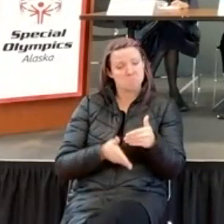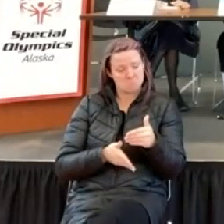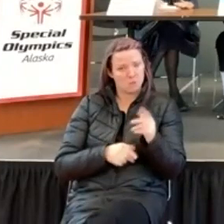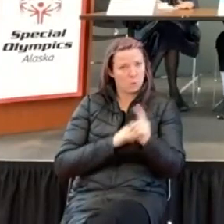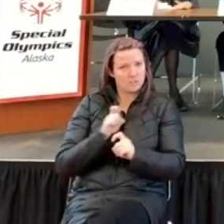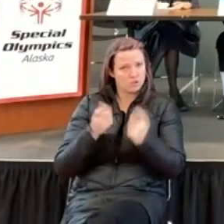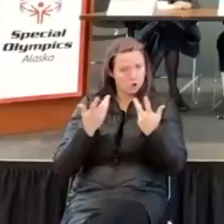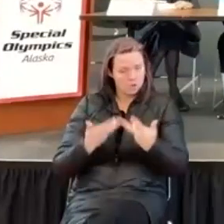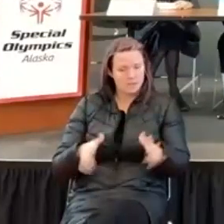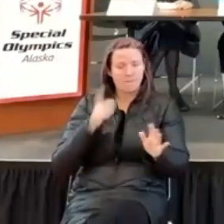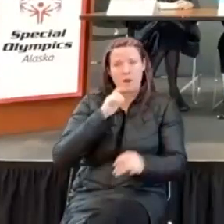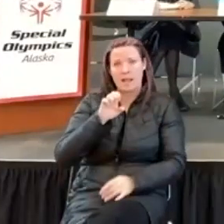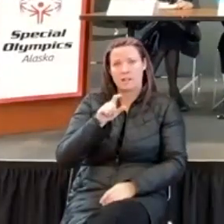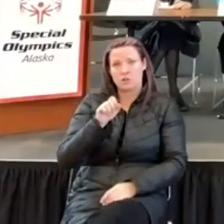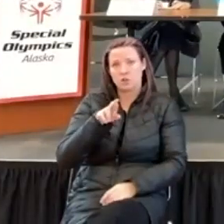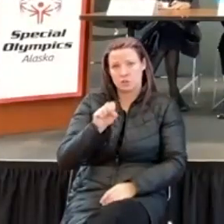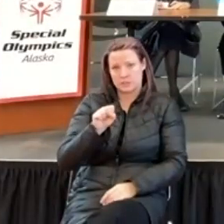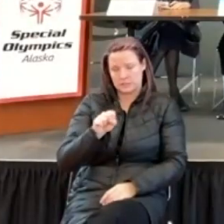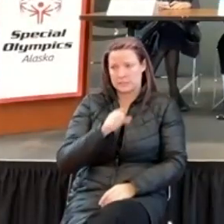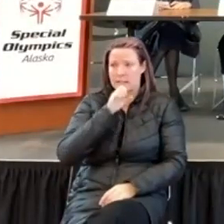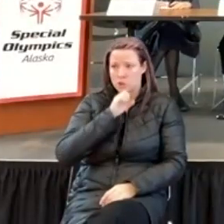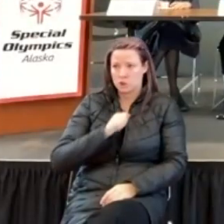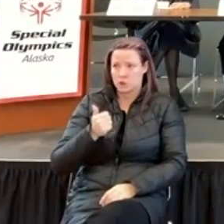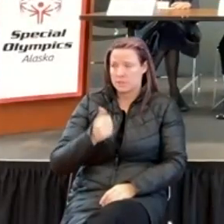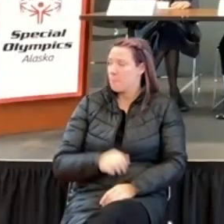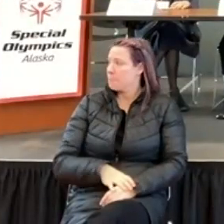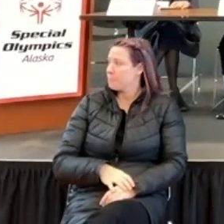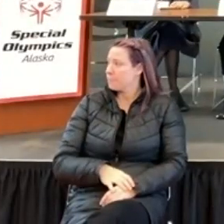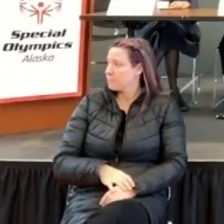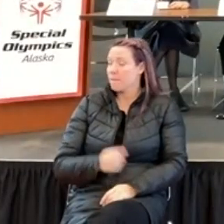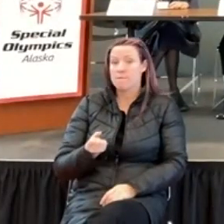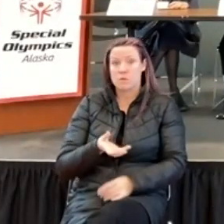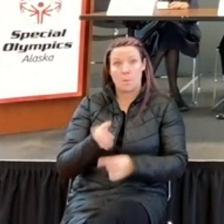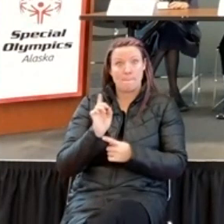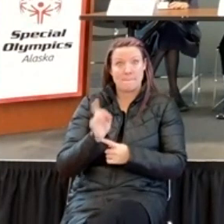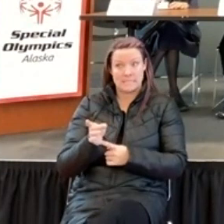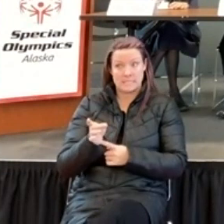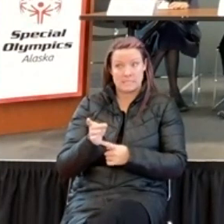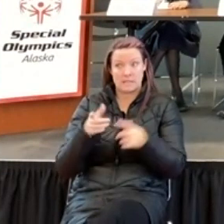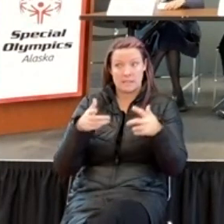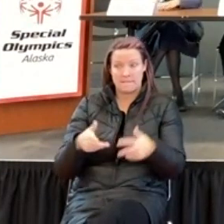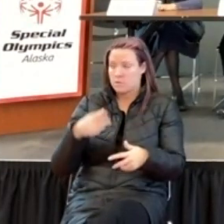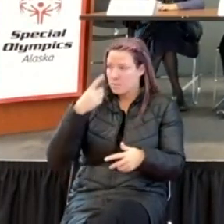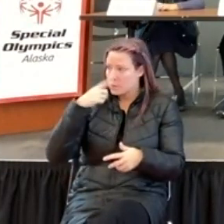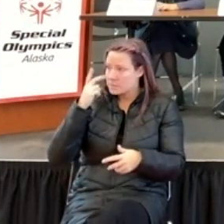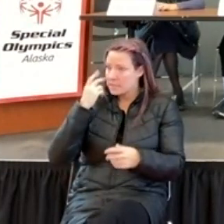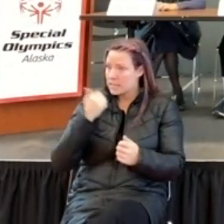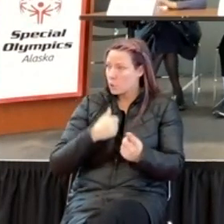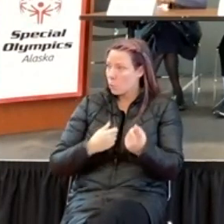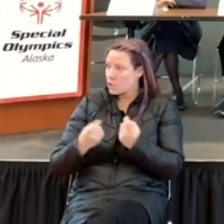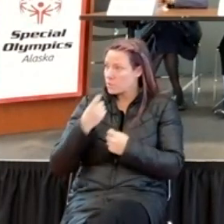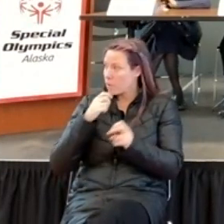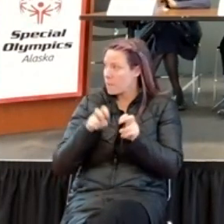for our elder panelists today. Looks like we've got a few minutes. Could we see if there's any questions for